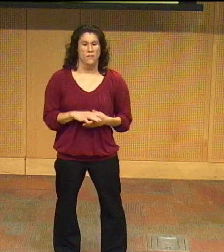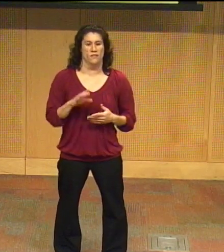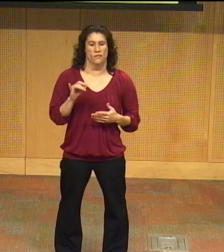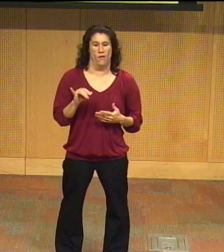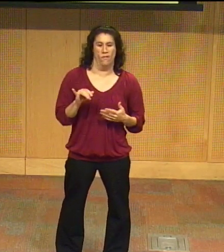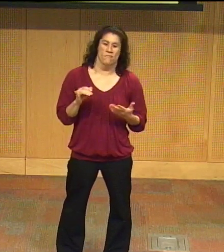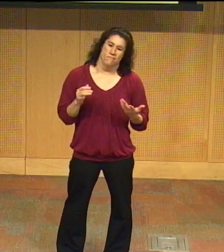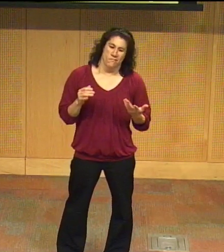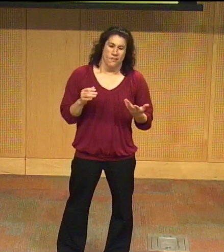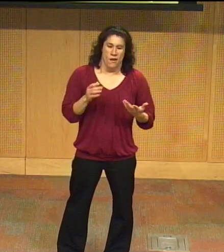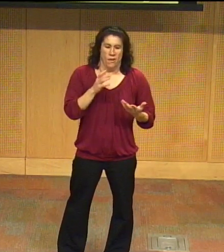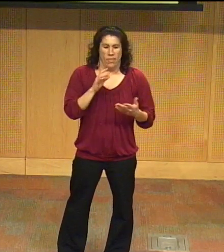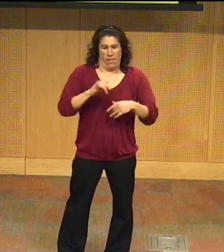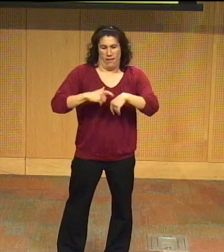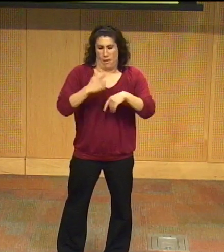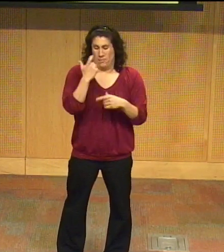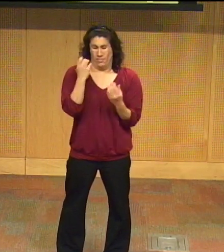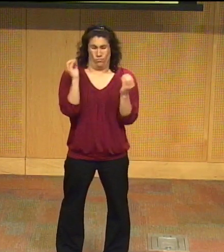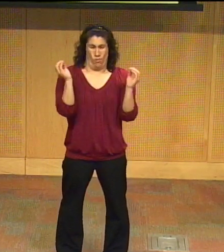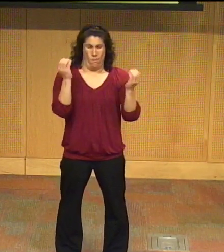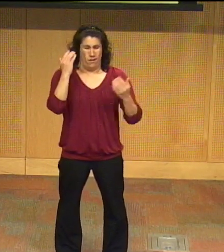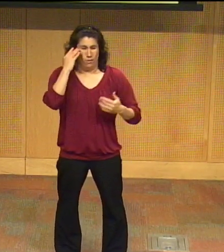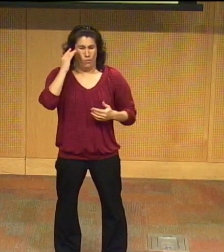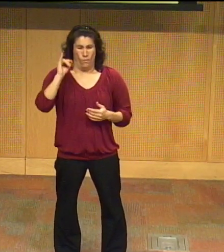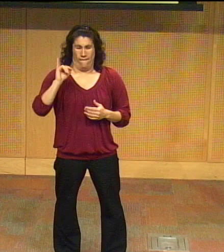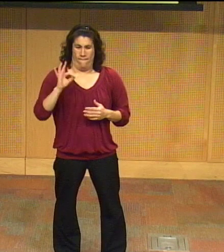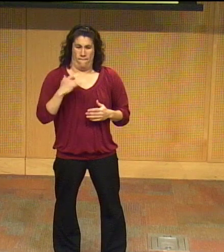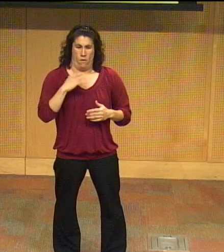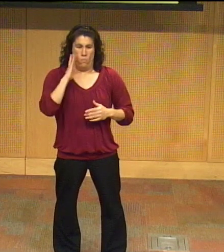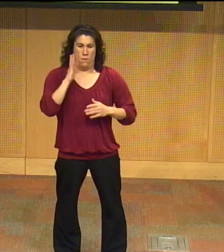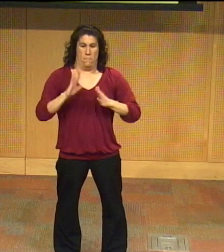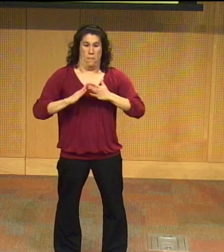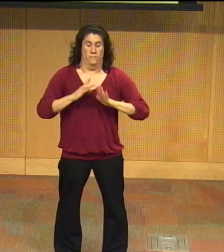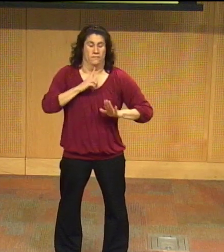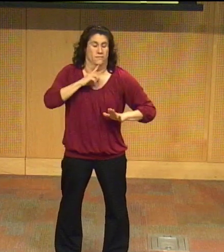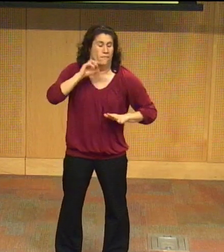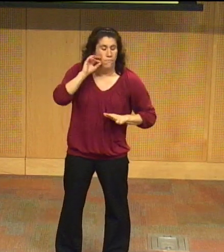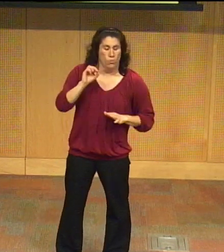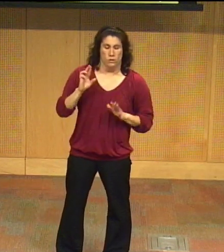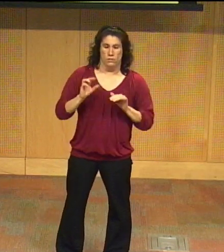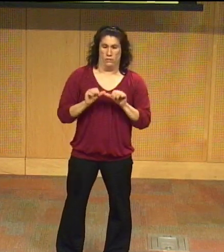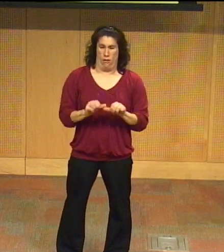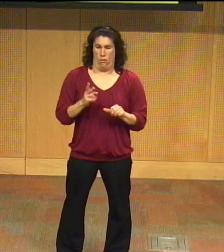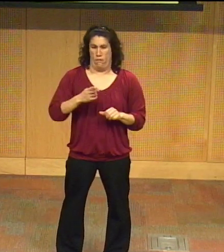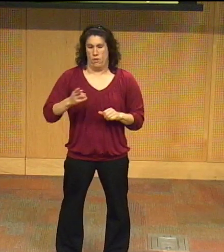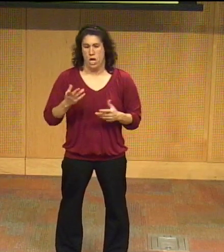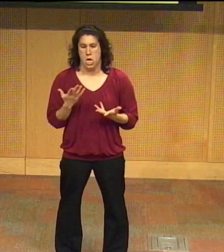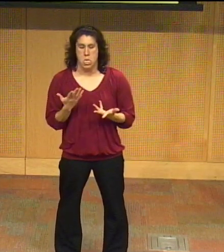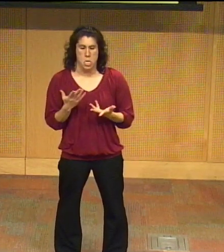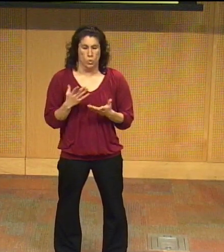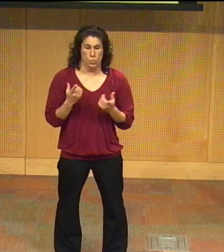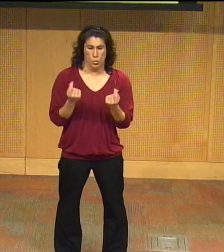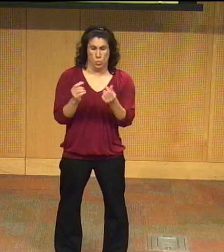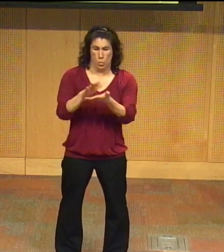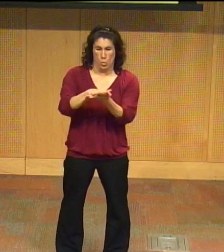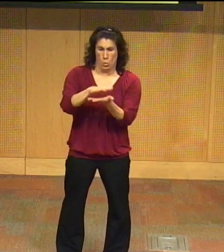okay, that's just what happens in life. But at that time, no one knew if I would be deaf or become